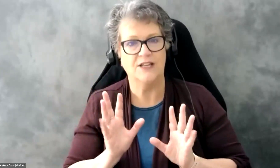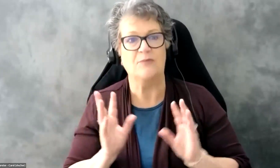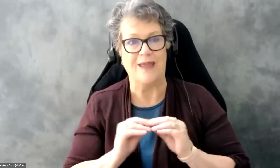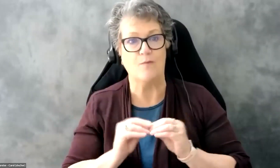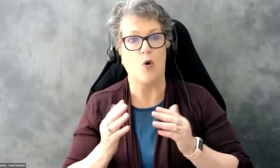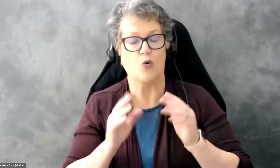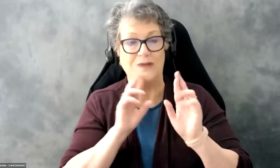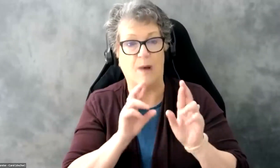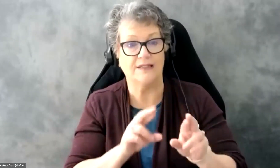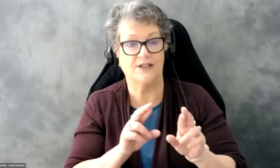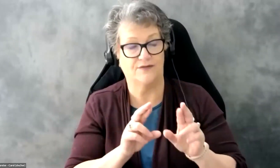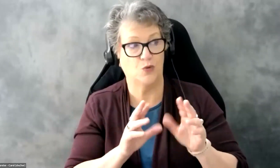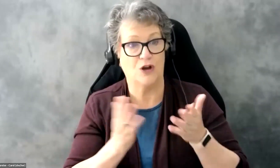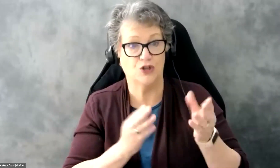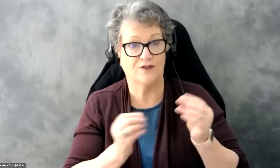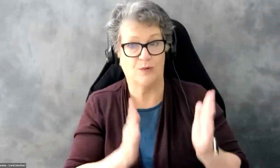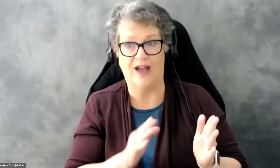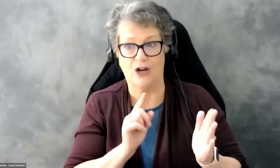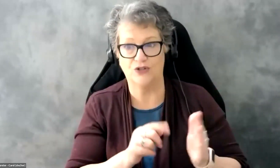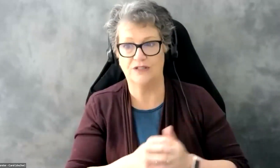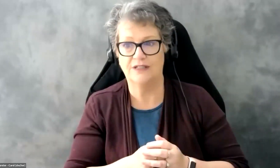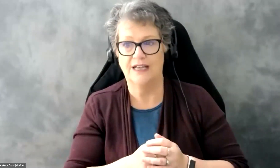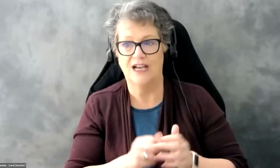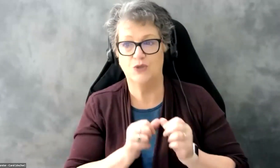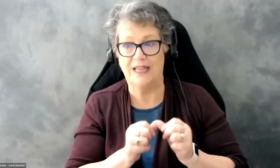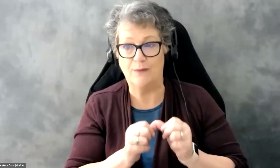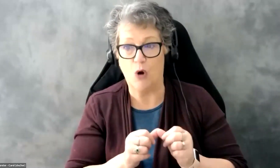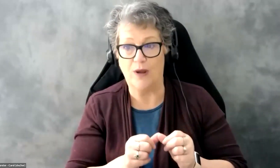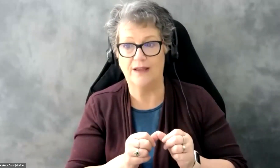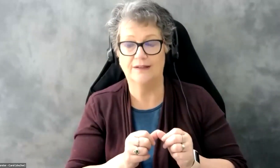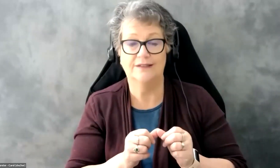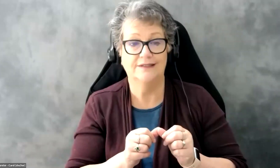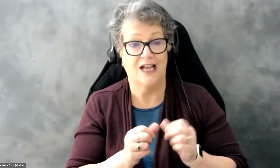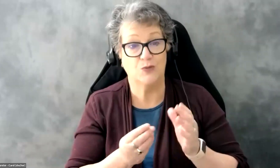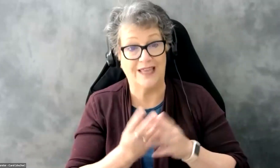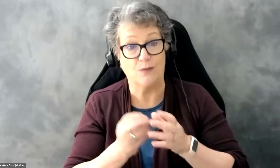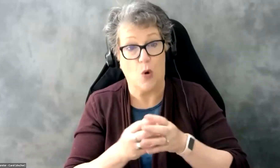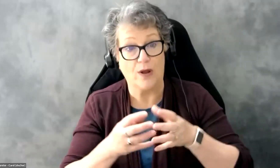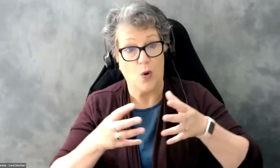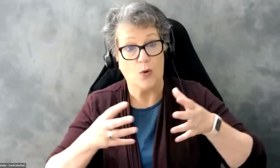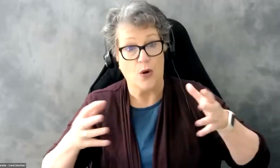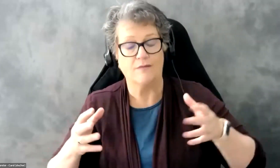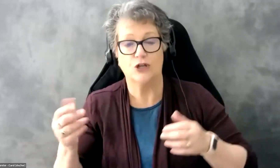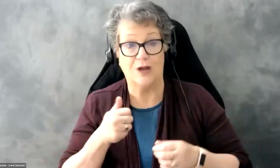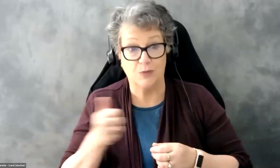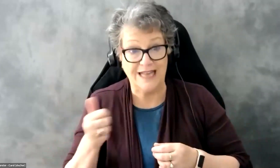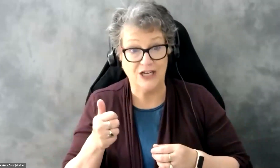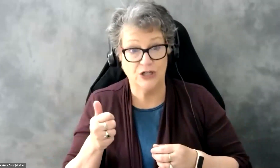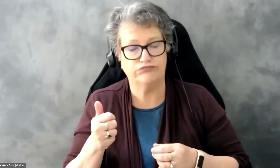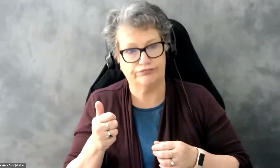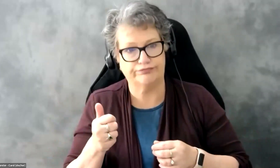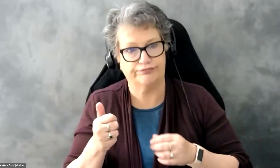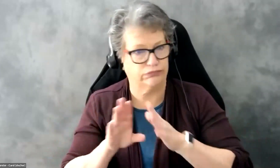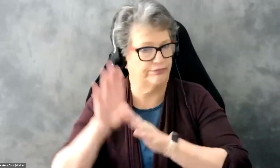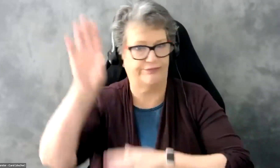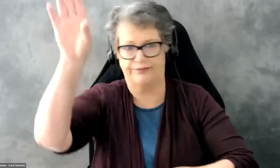much more responsive to our service providers, because as we keep growing and growing and growing, Our transportation has also needs have just